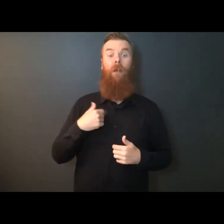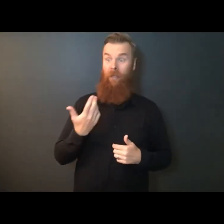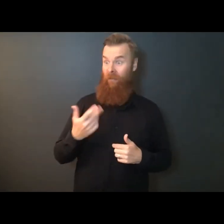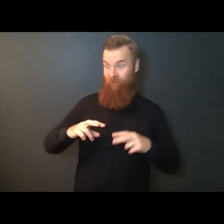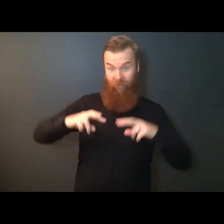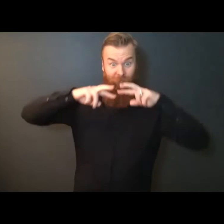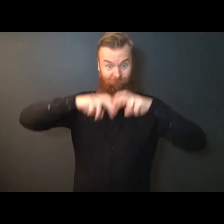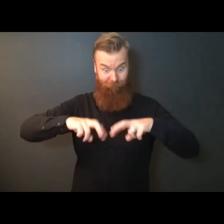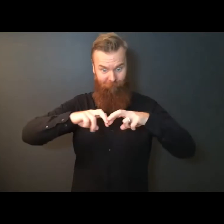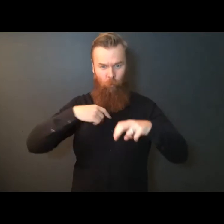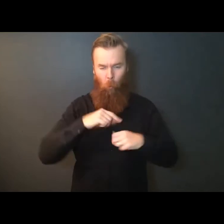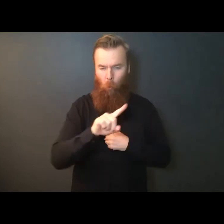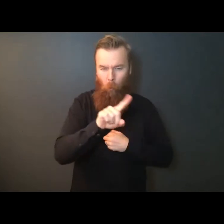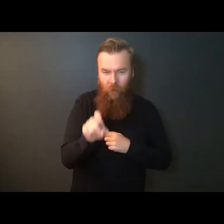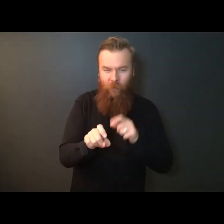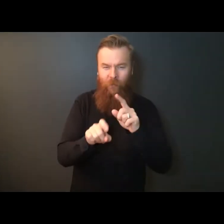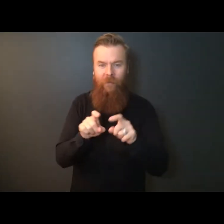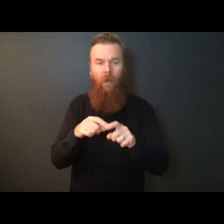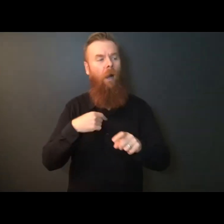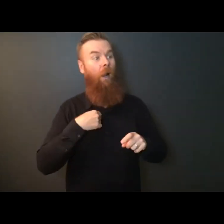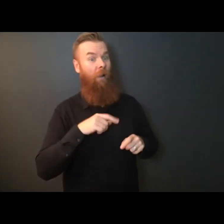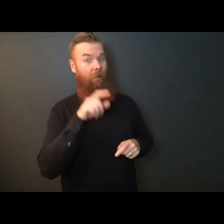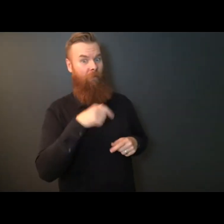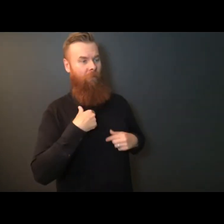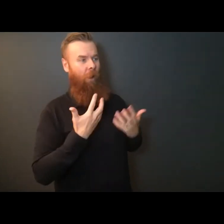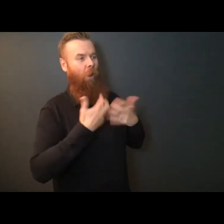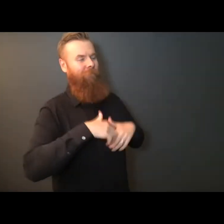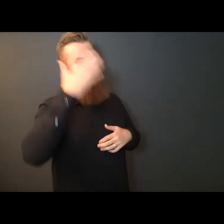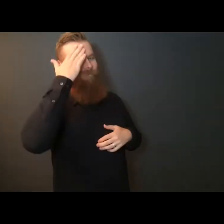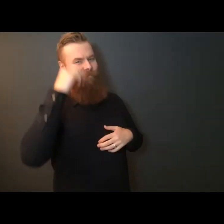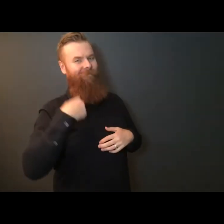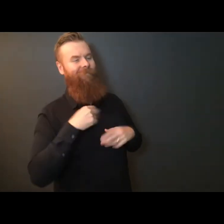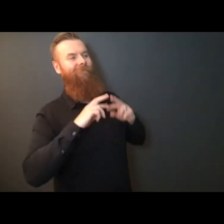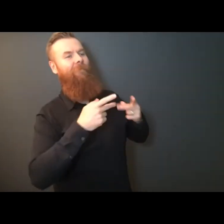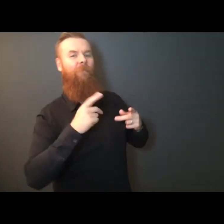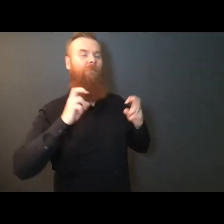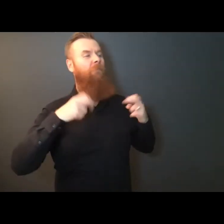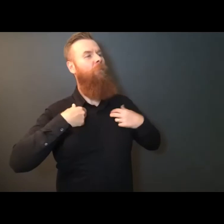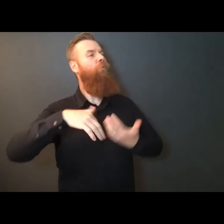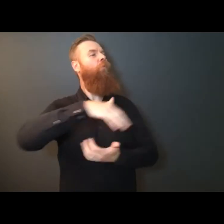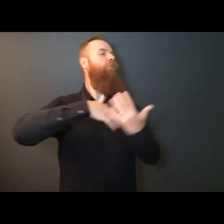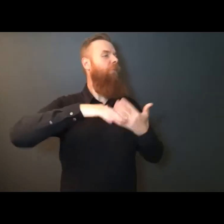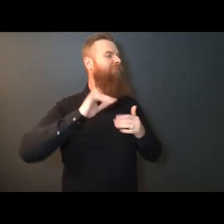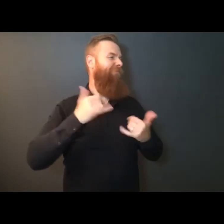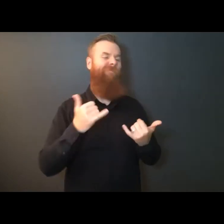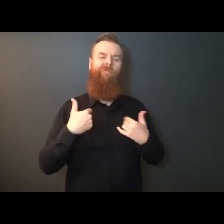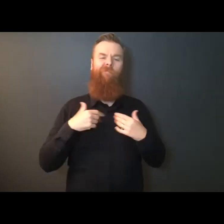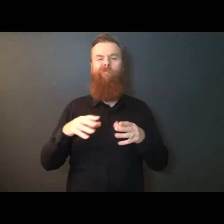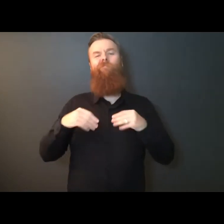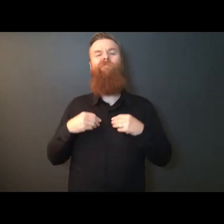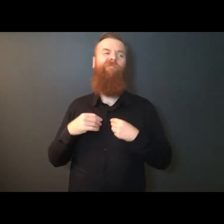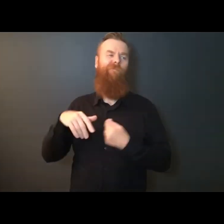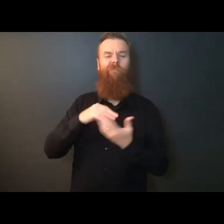whatever it might be. They might be biased to say that they're compliant with a religious norm. But in